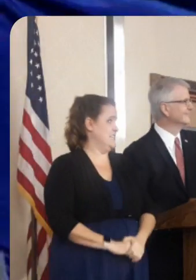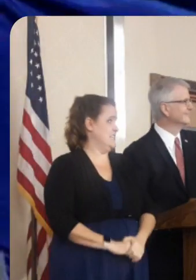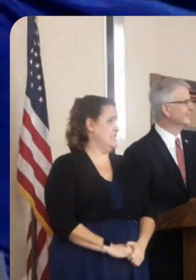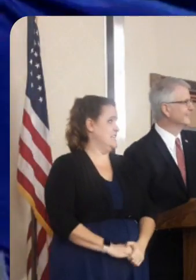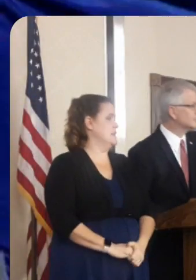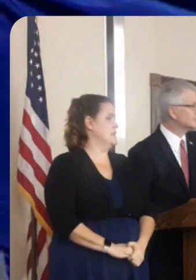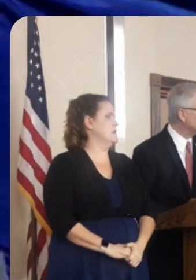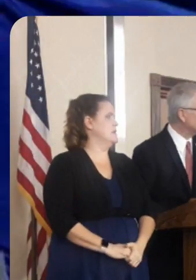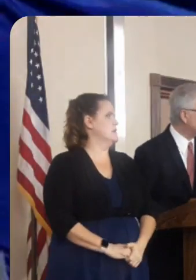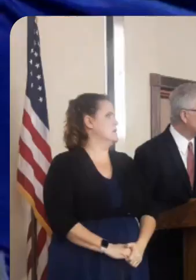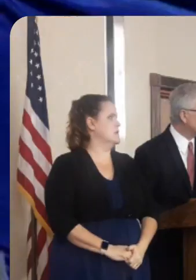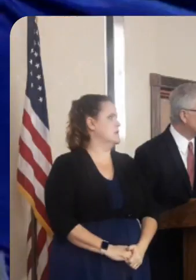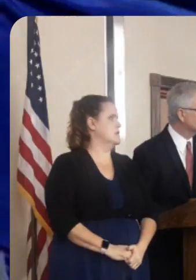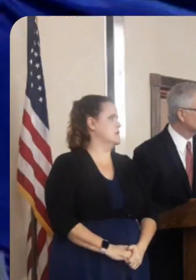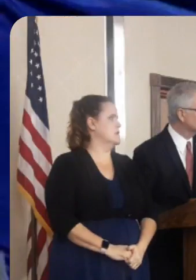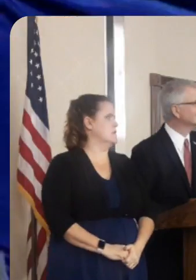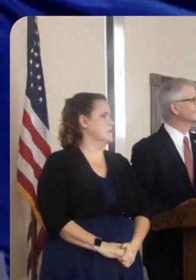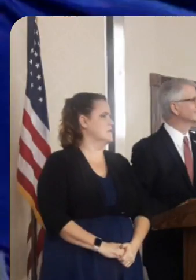Study quickly.